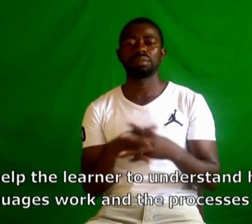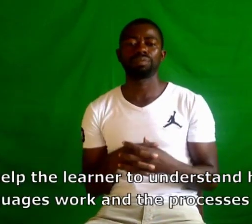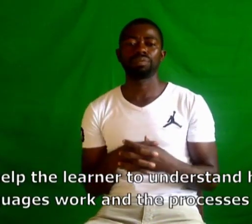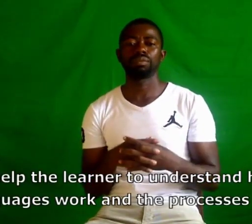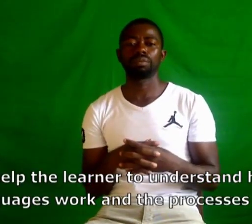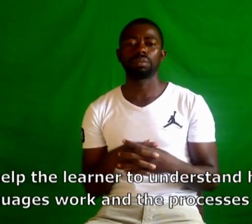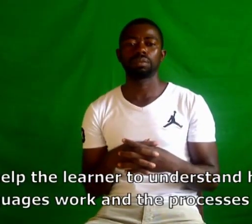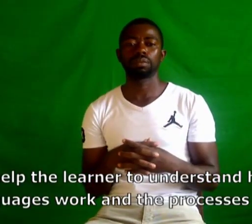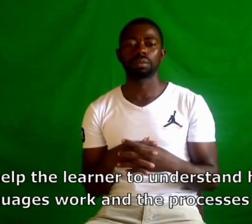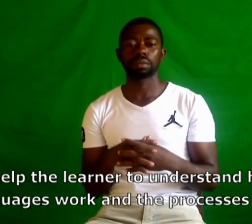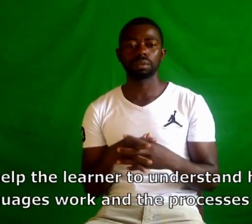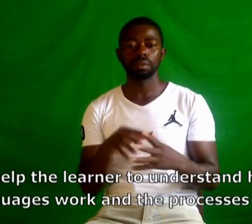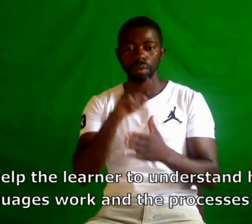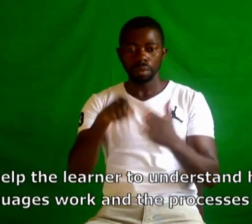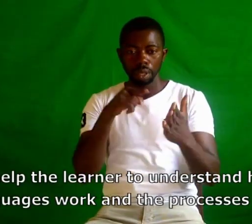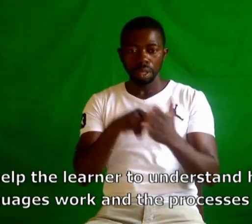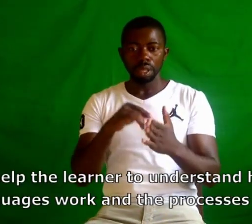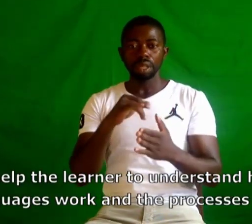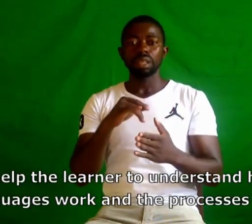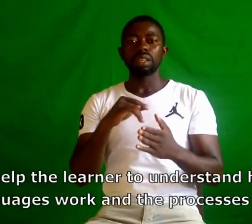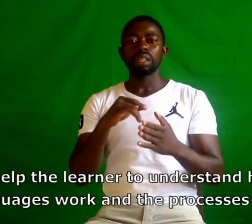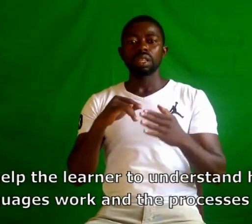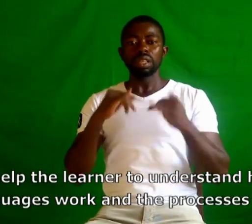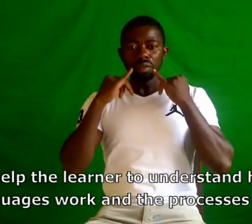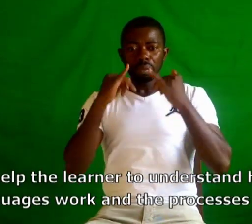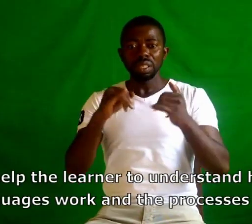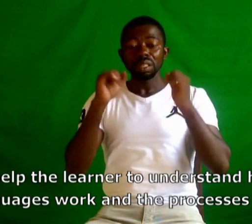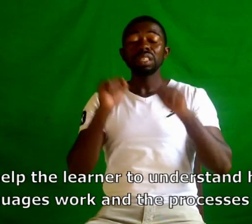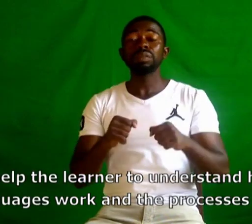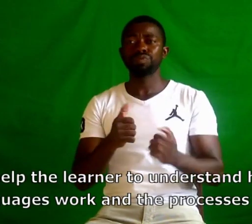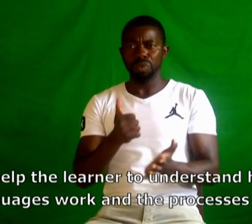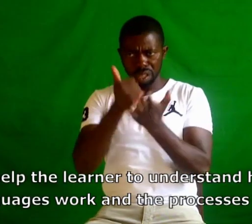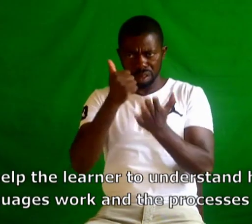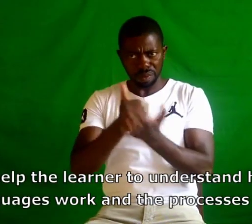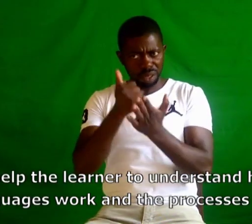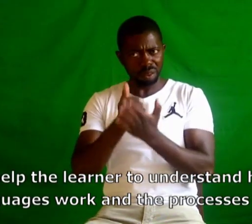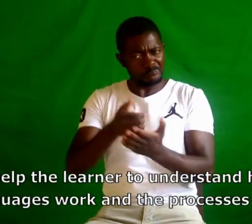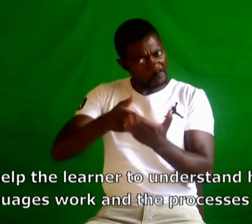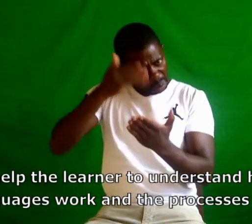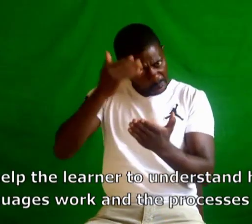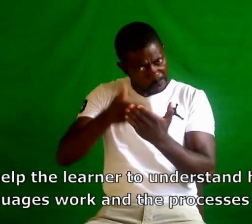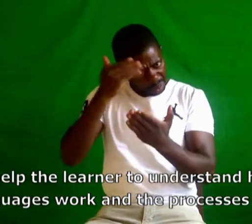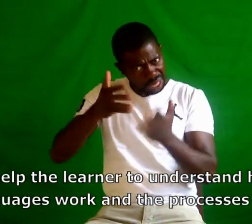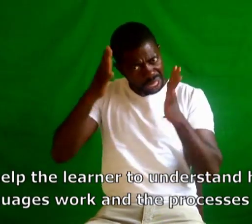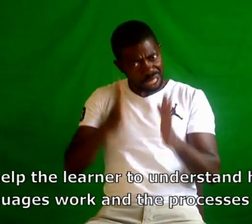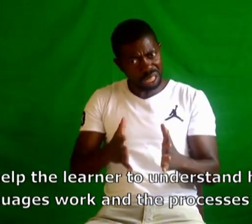can help the learner to understand how sign languages work and the processes involved.